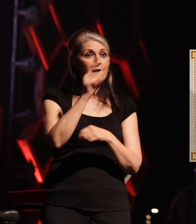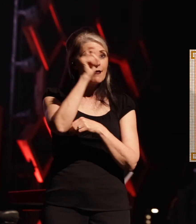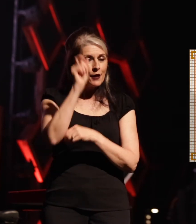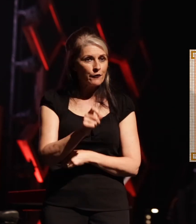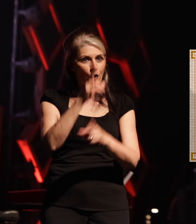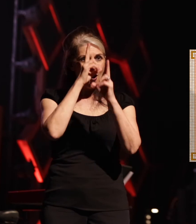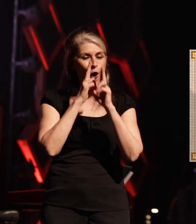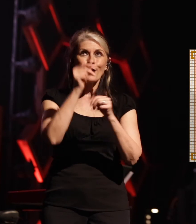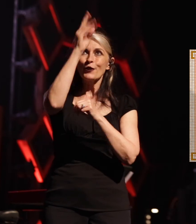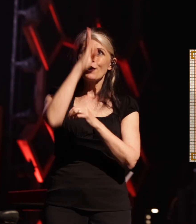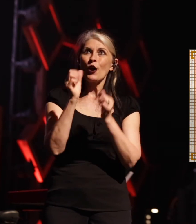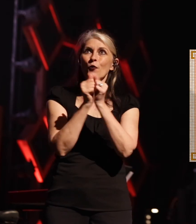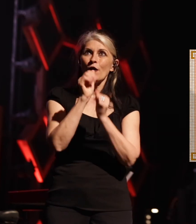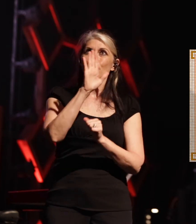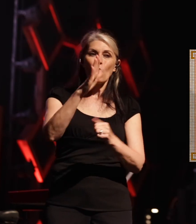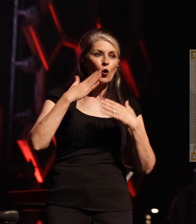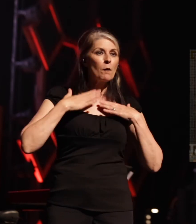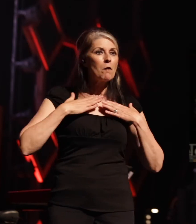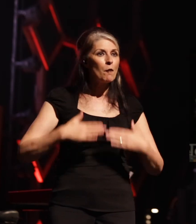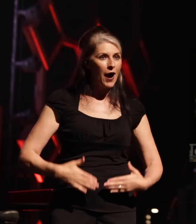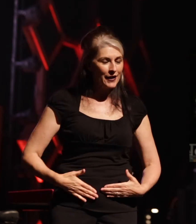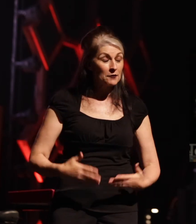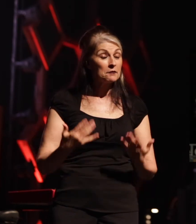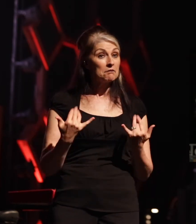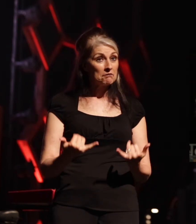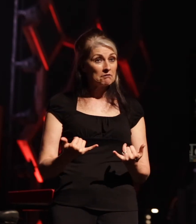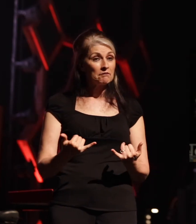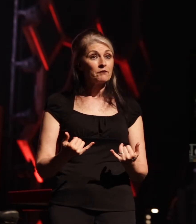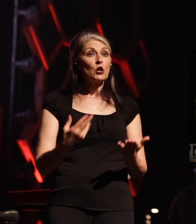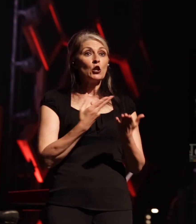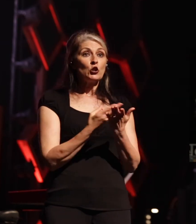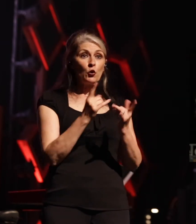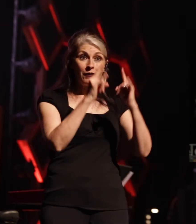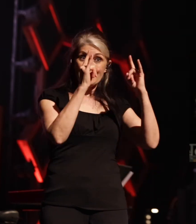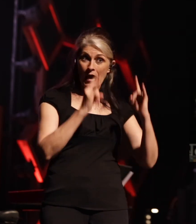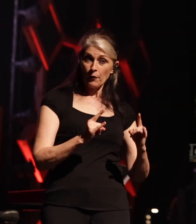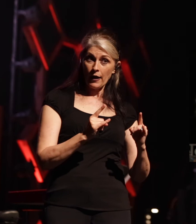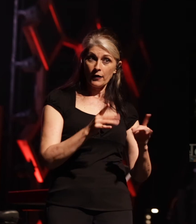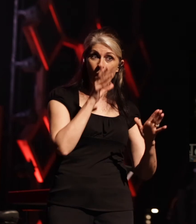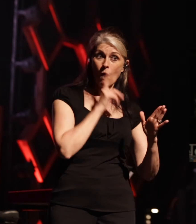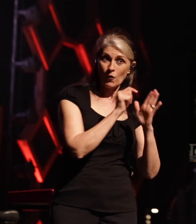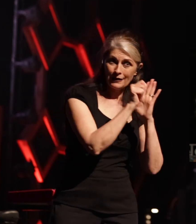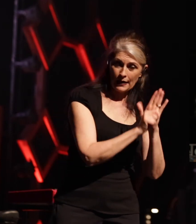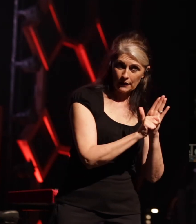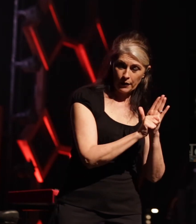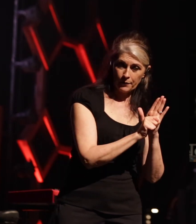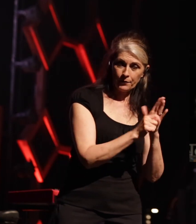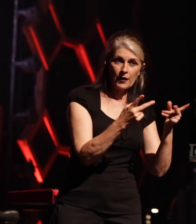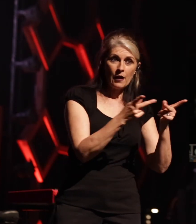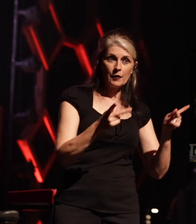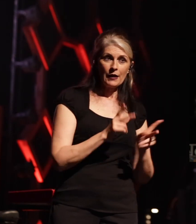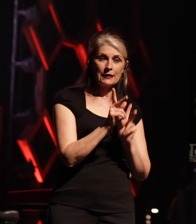body." So the tabernacle in the Old Testament was the place that people would go to and give praise and